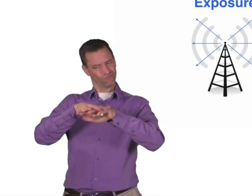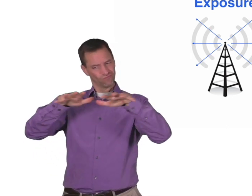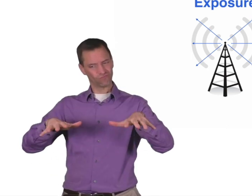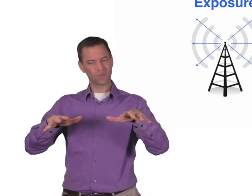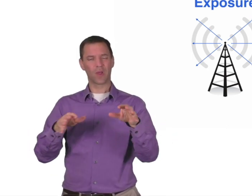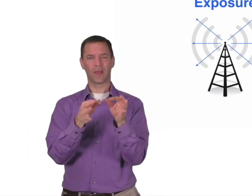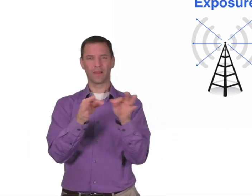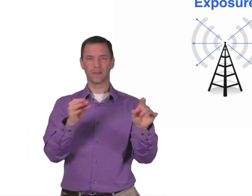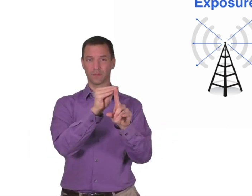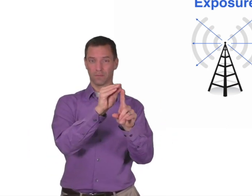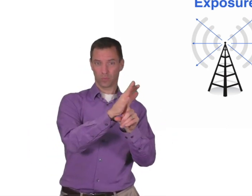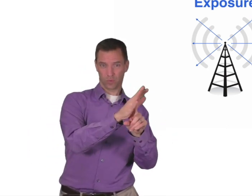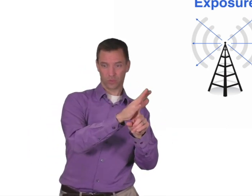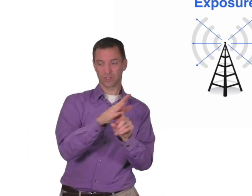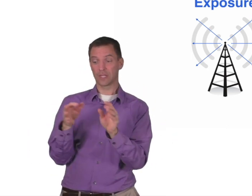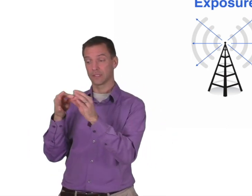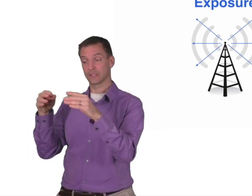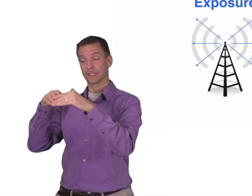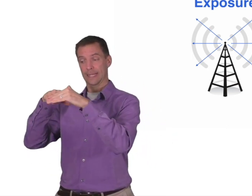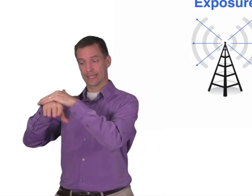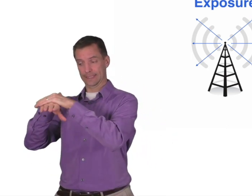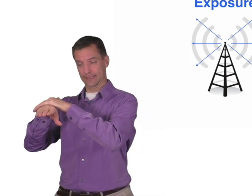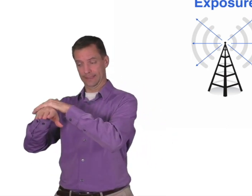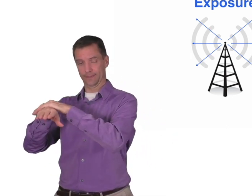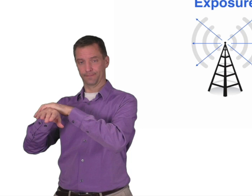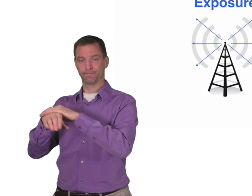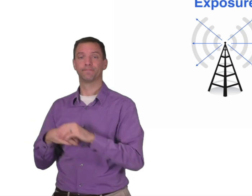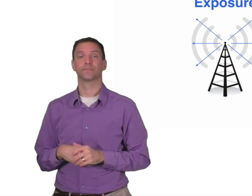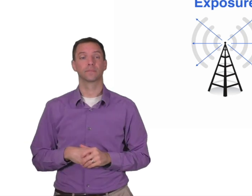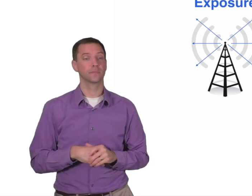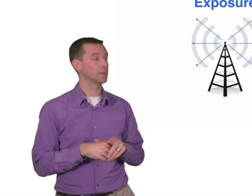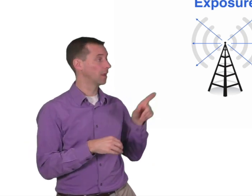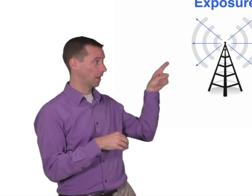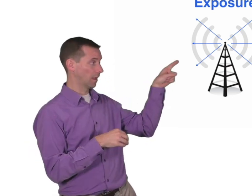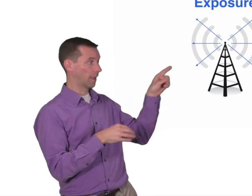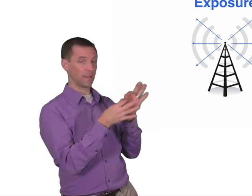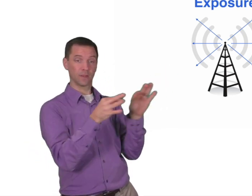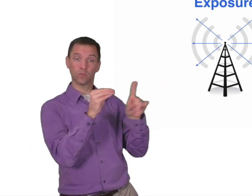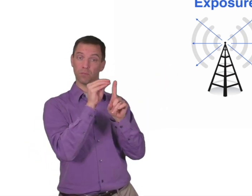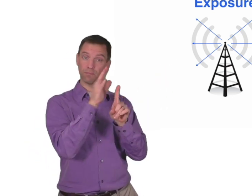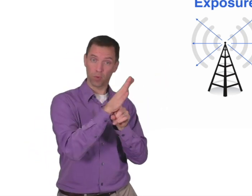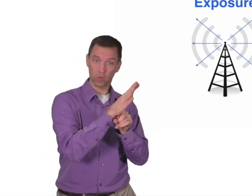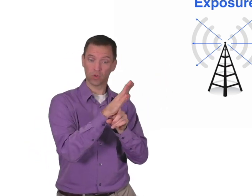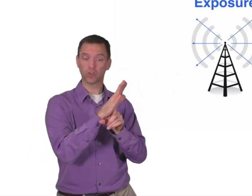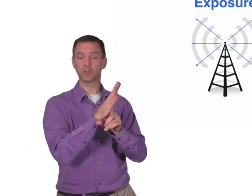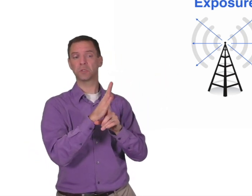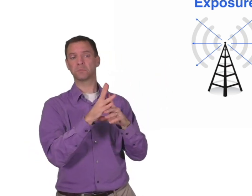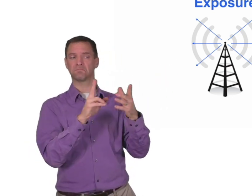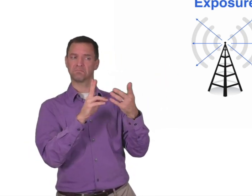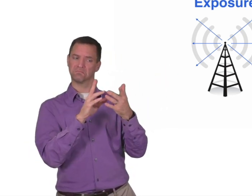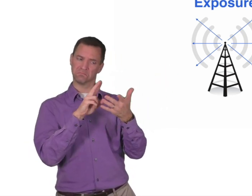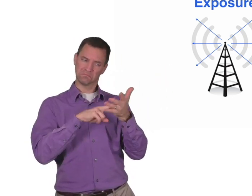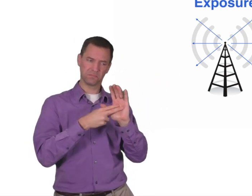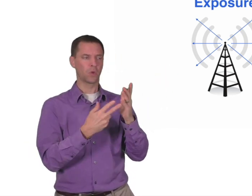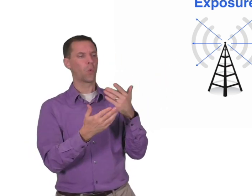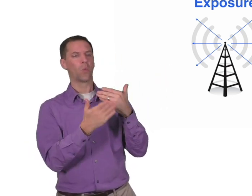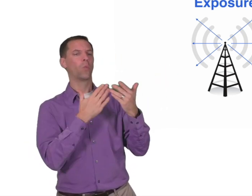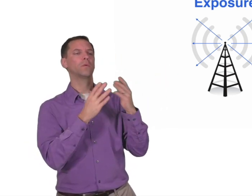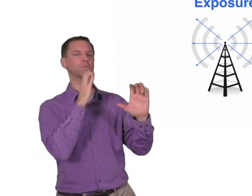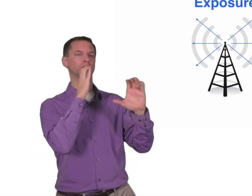First thing we need to do is differentiate language exposure from language access. By language exposure,